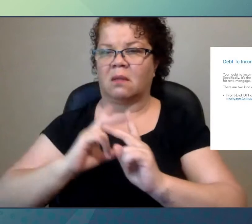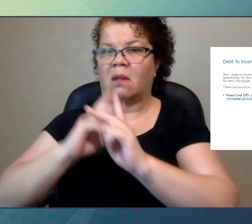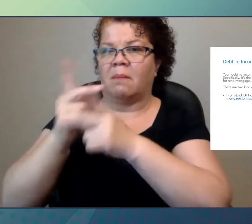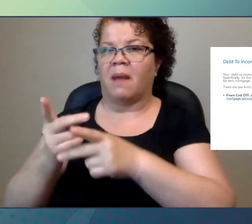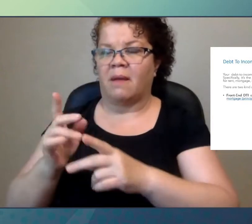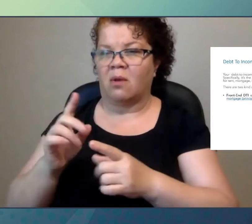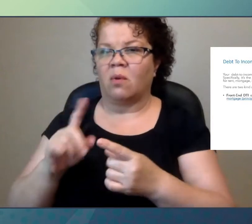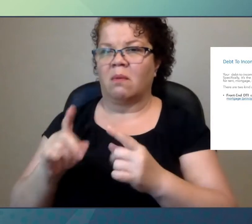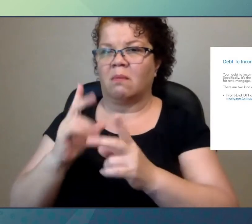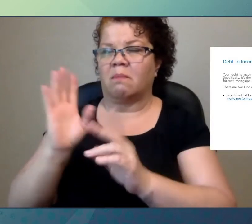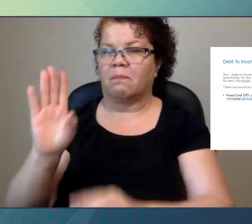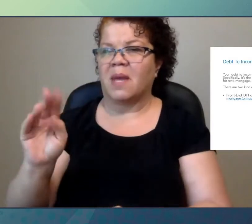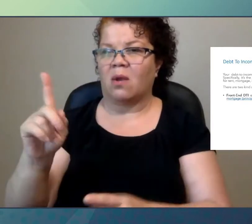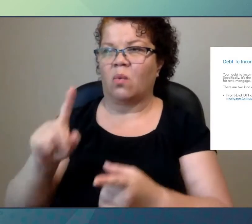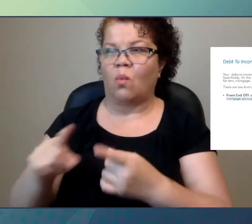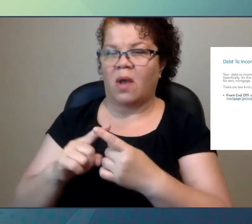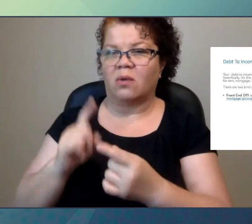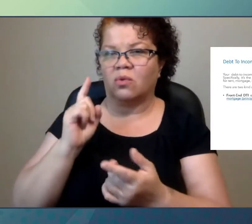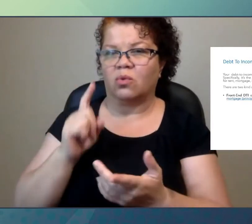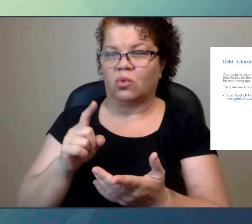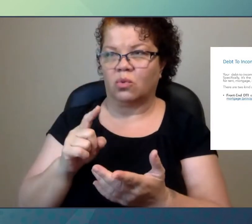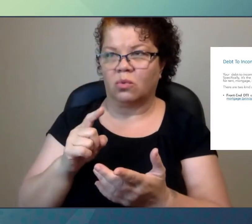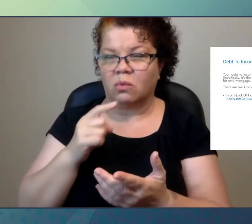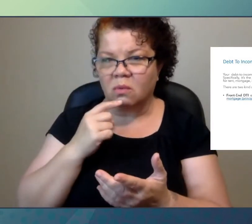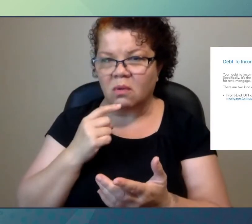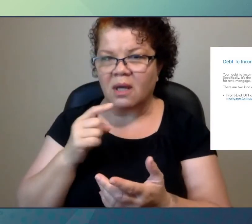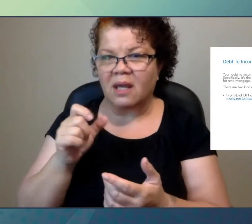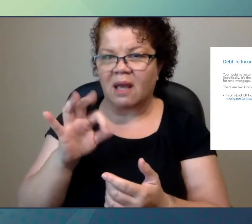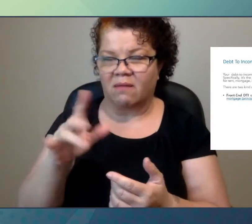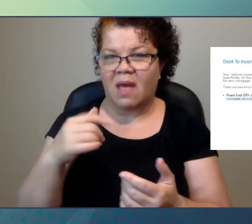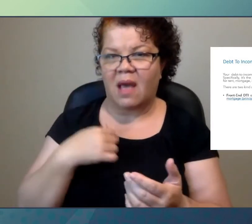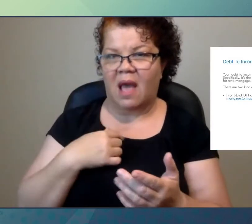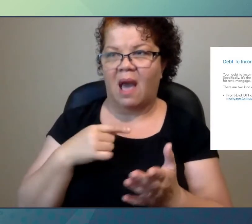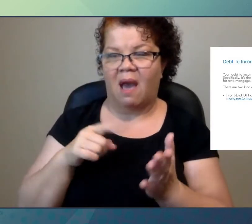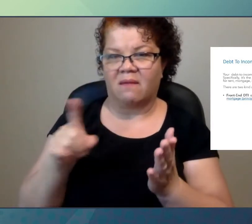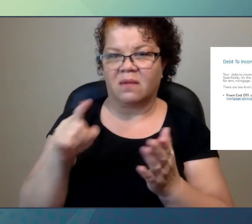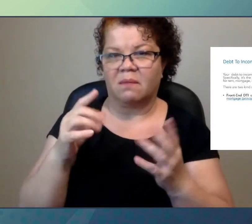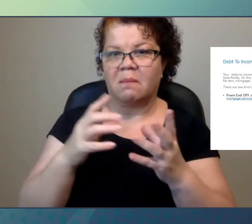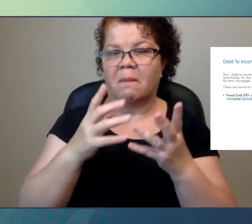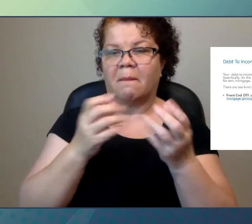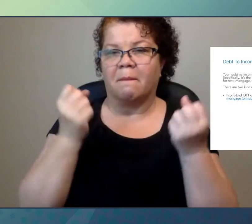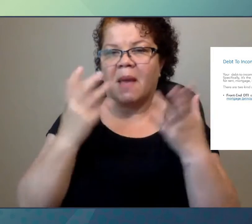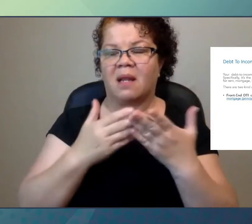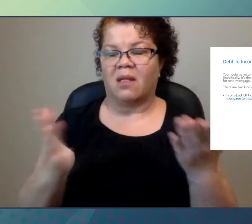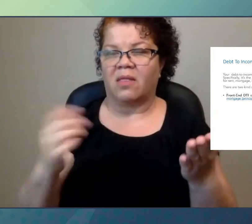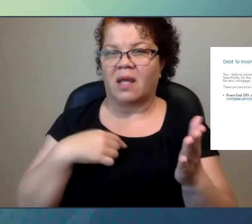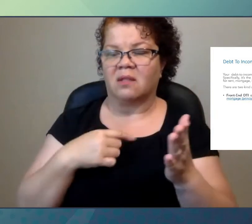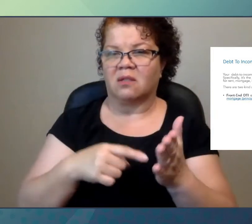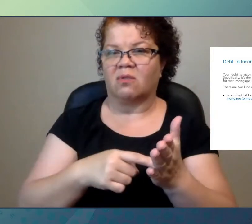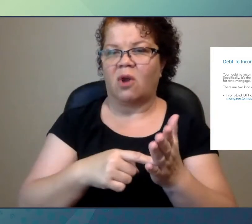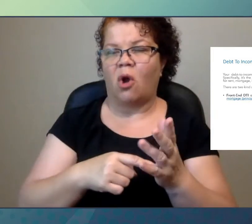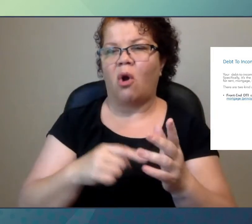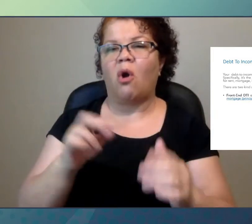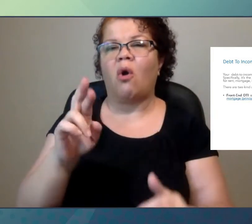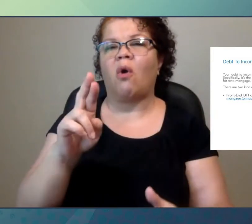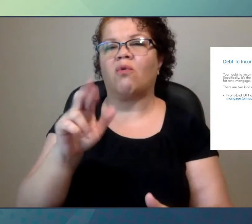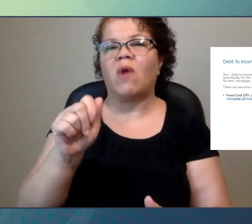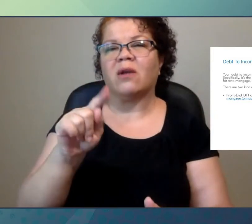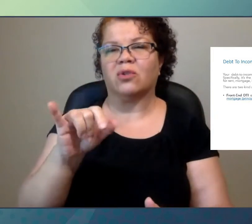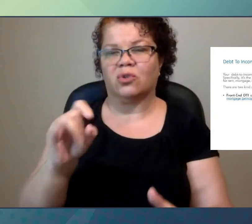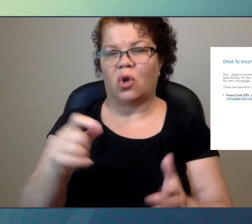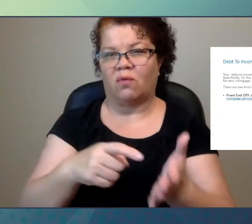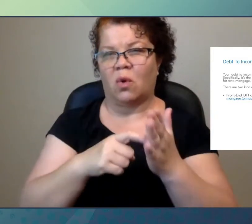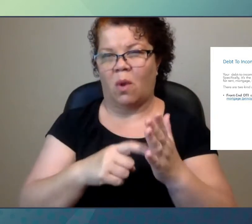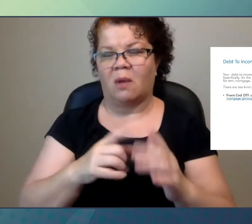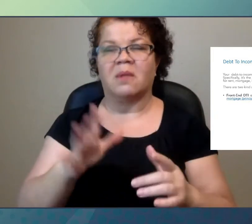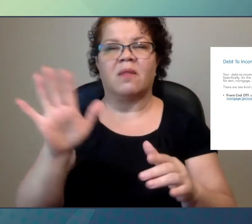we identify them if they have a front end ratio requirement. And that can limit the type of property that you're looking